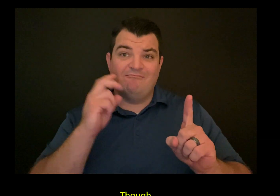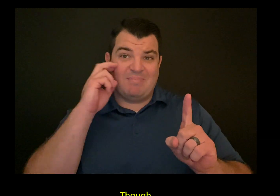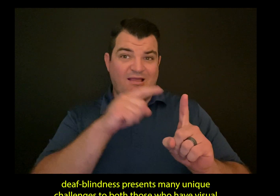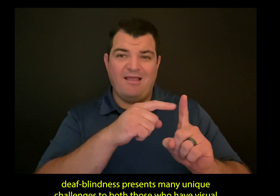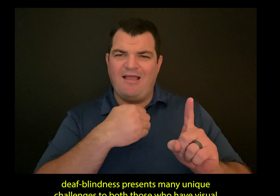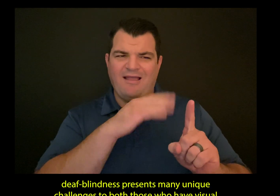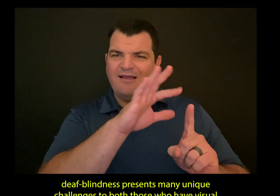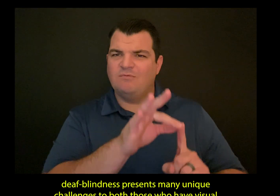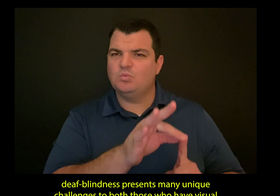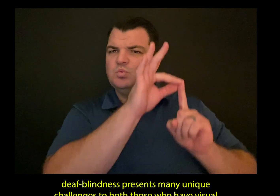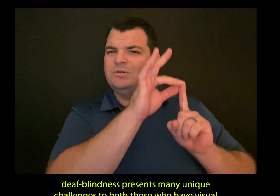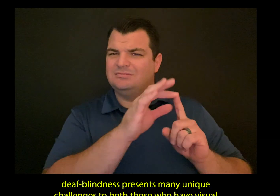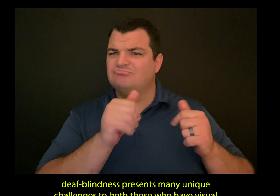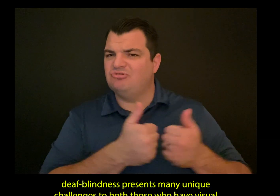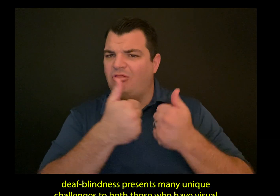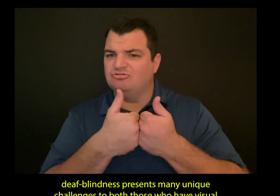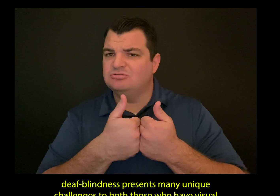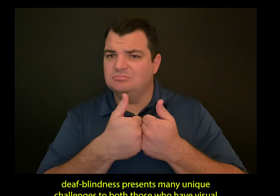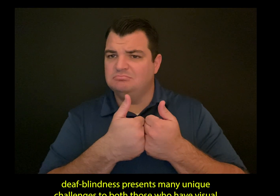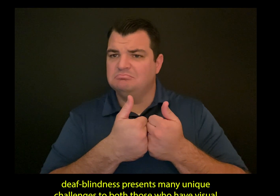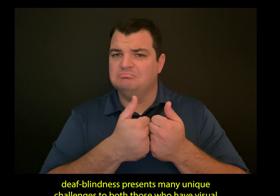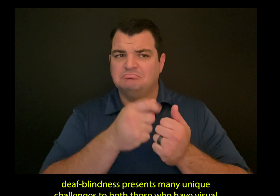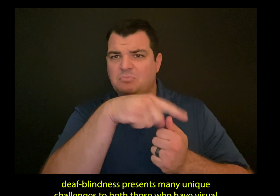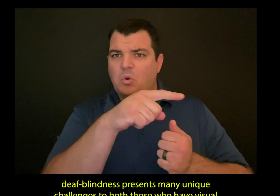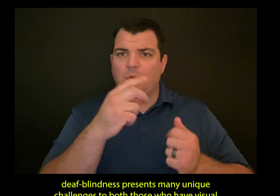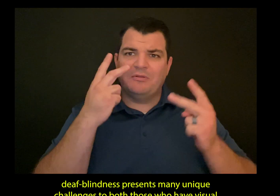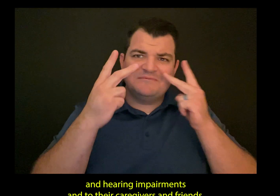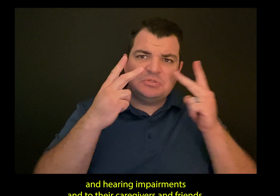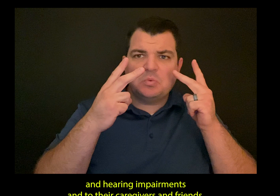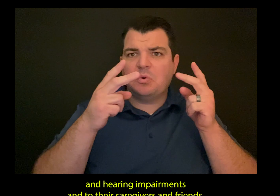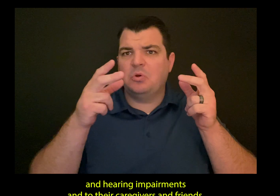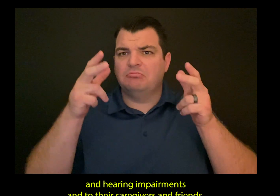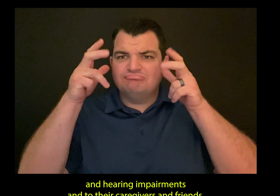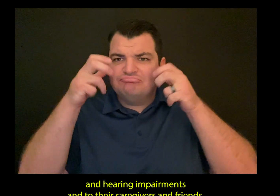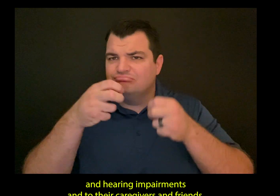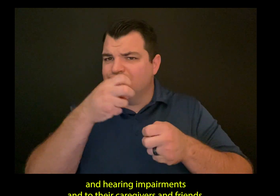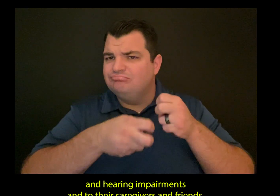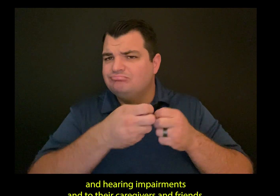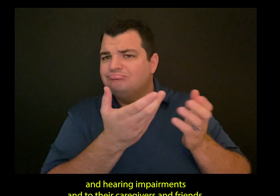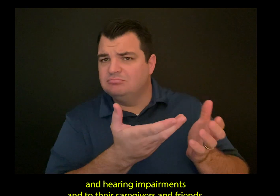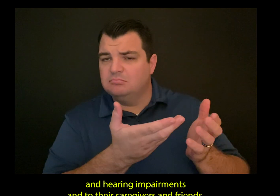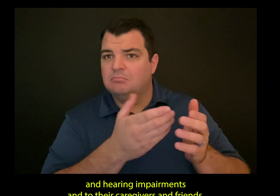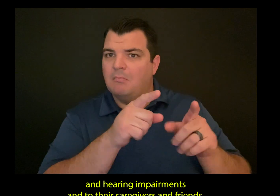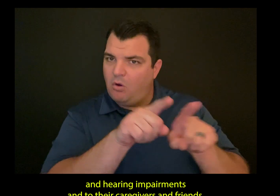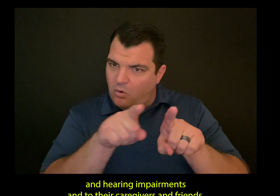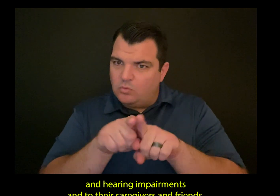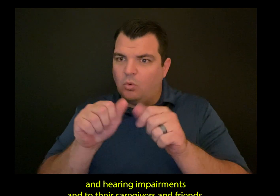Though deafblindness presents many unique challenges to both those who have visual and hearing impairments and to their caregivers and